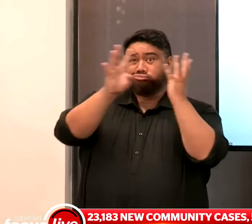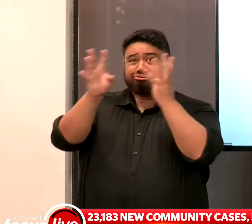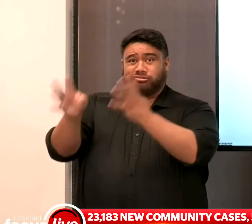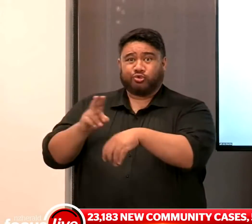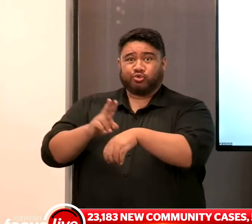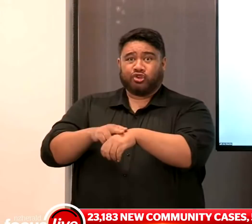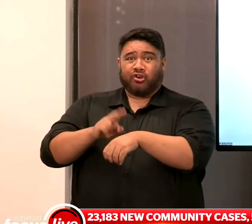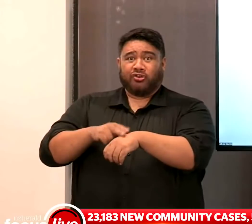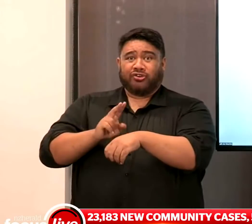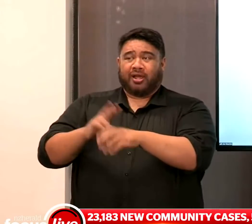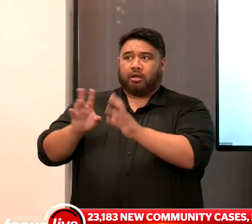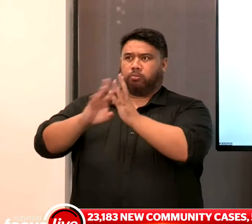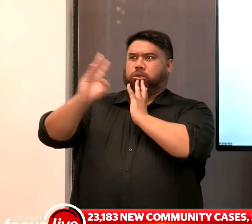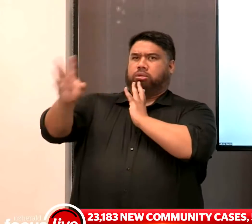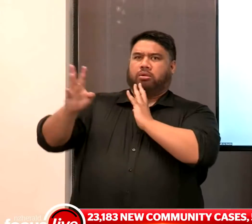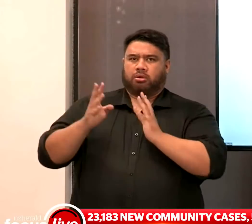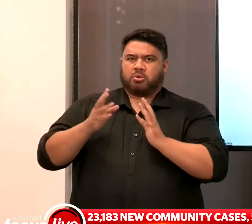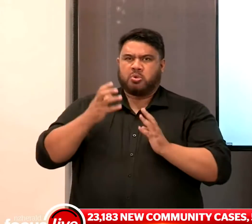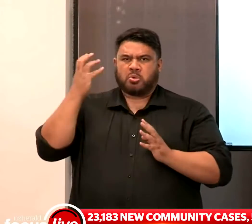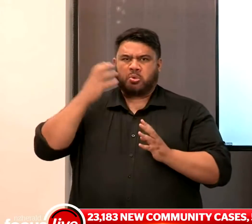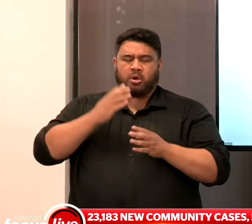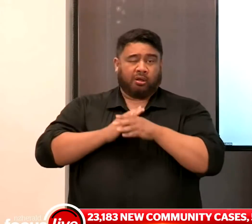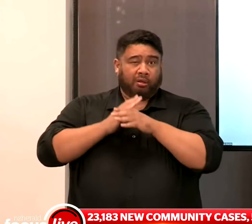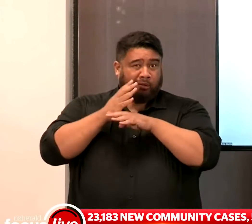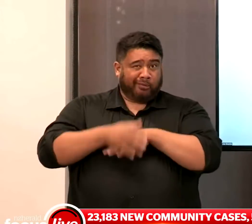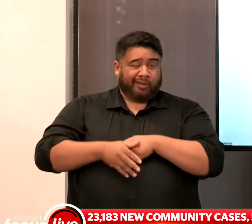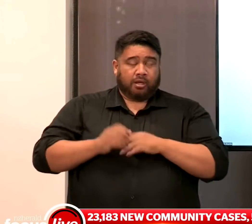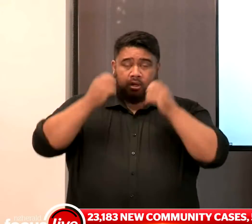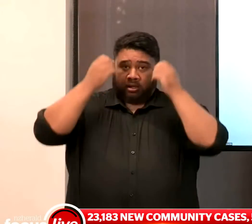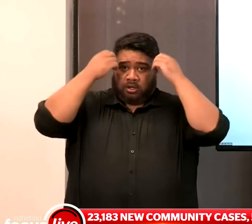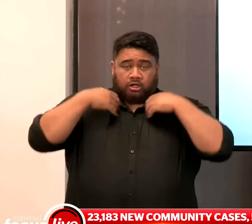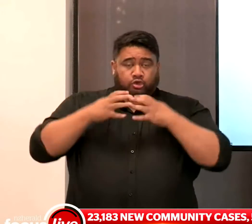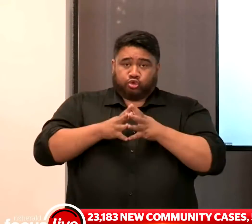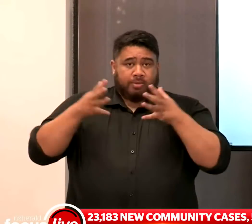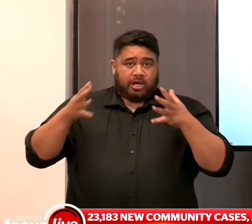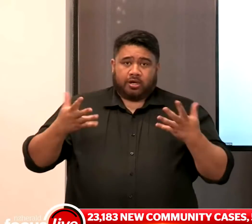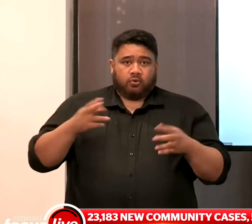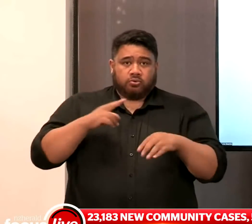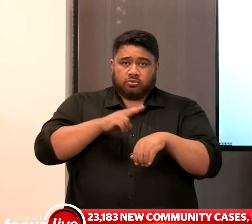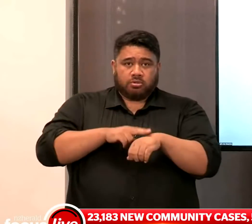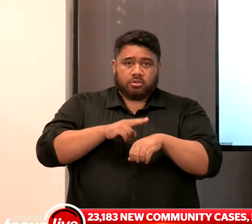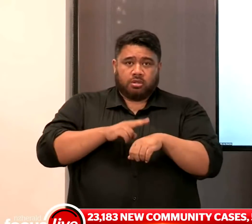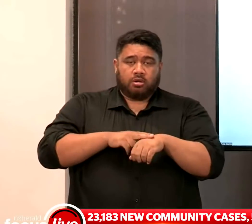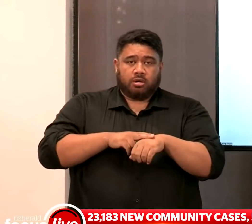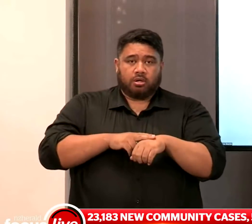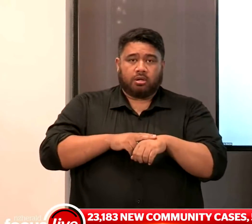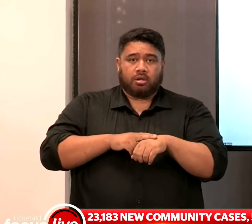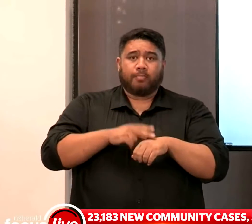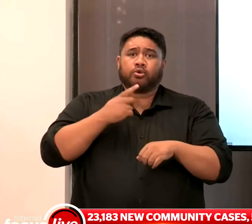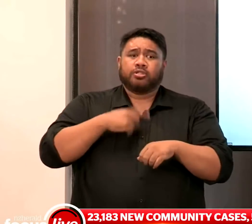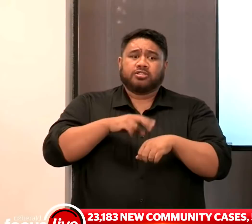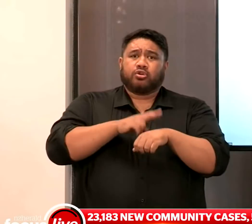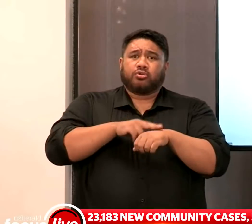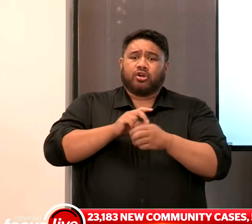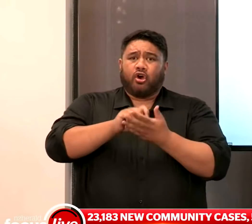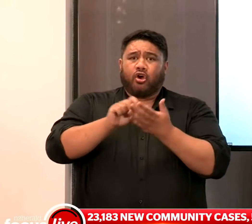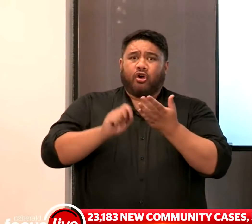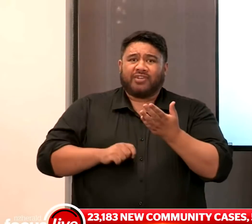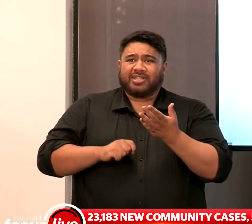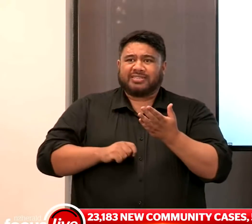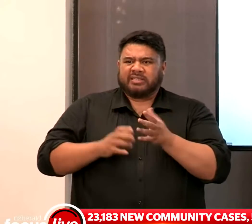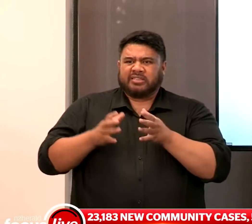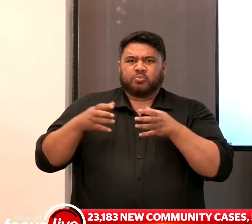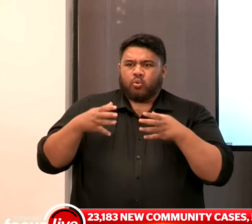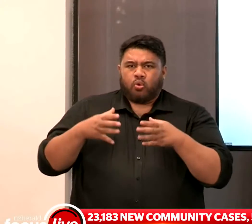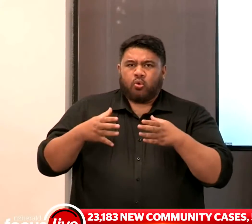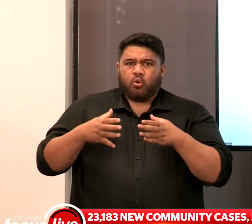just creates a workload that is too much, particularly acknowledging that our primary care providers will also